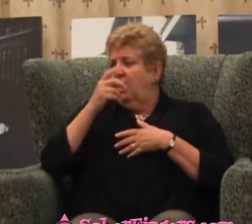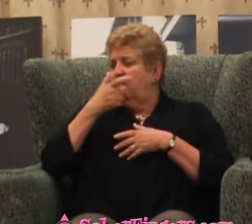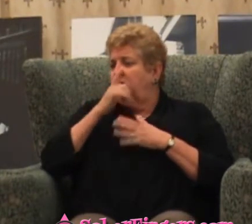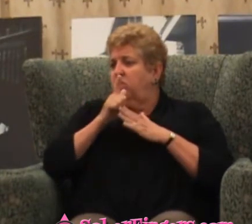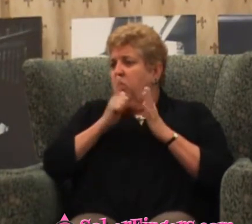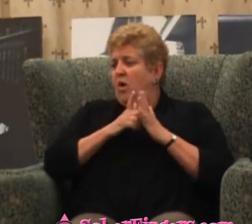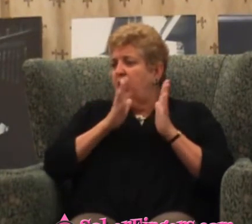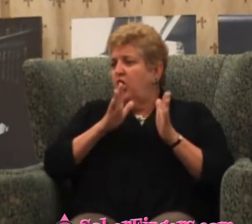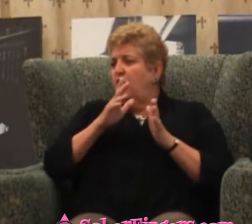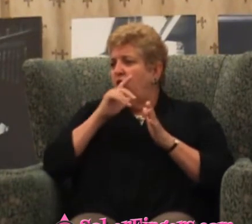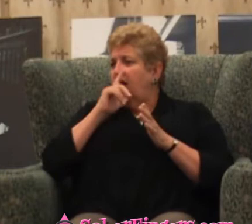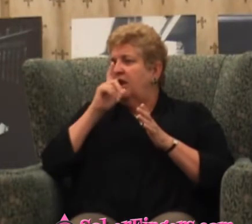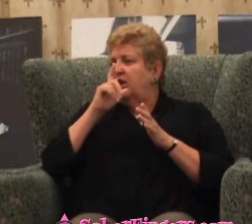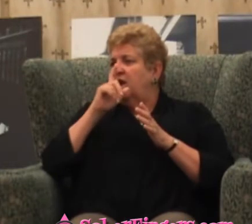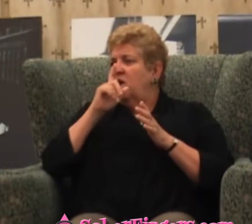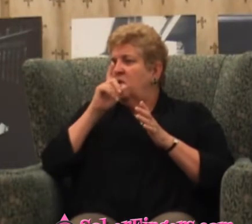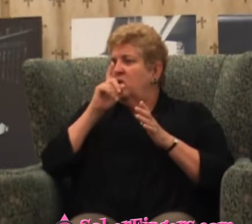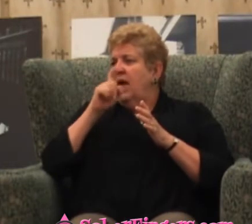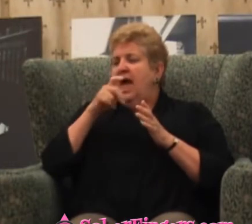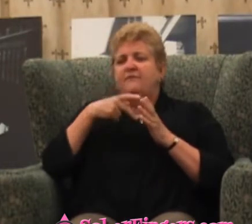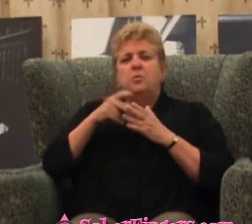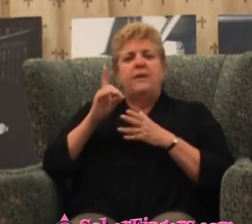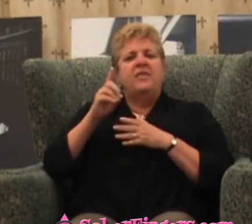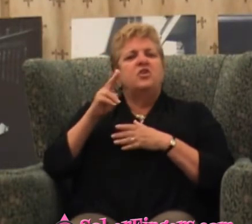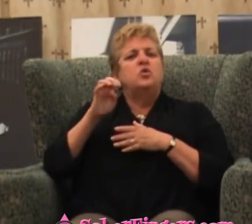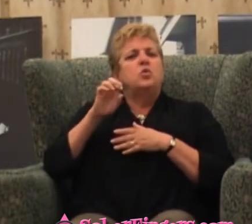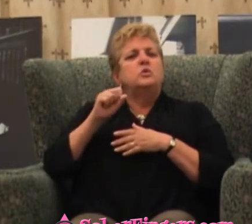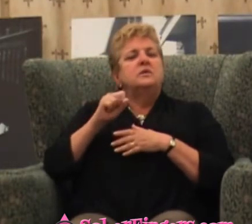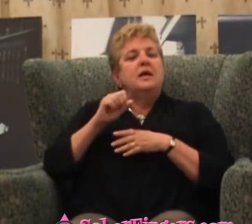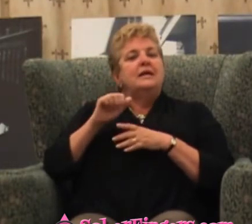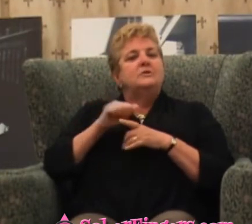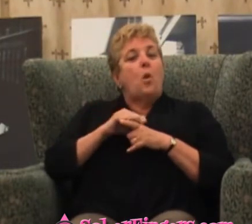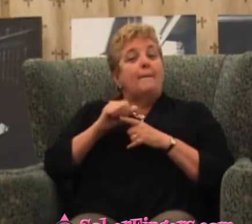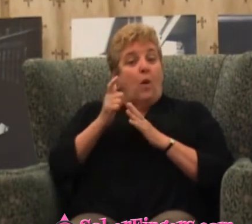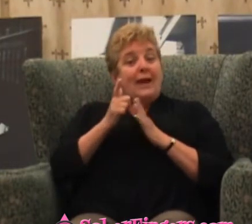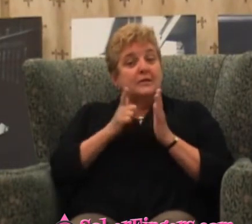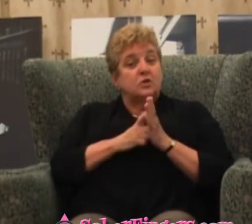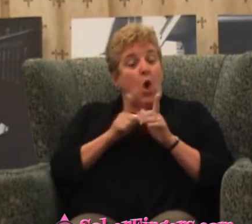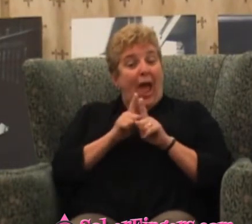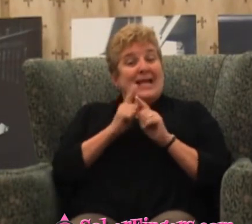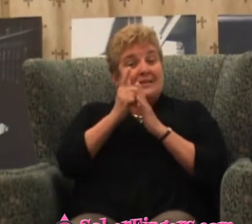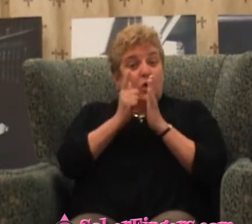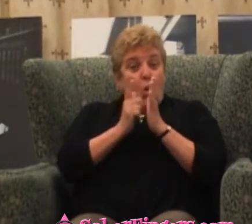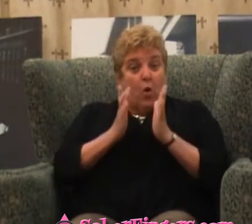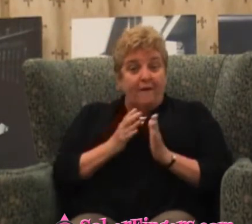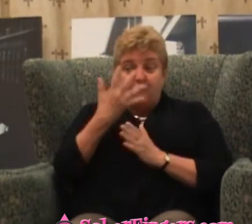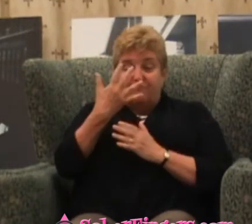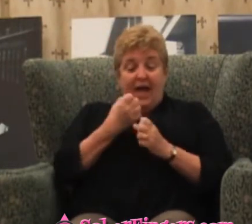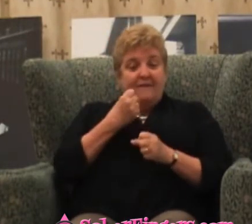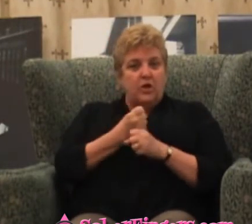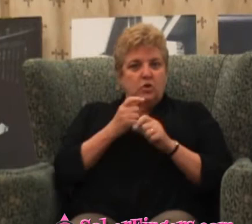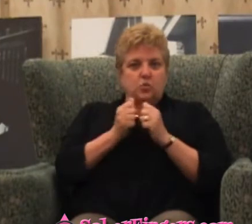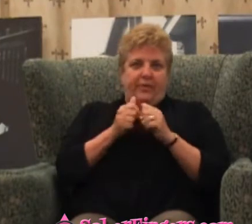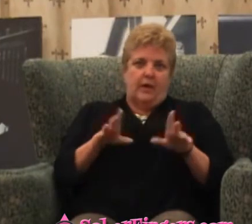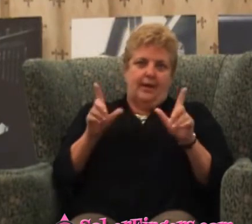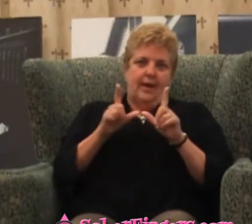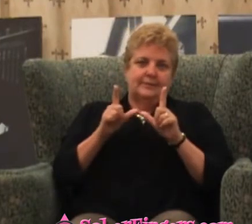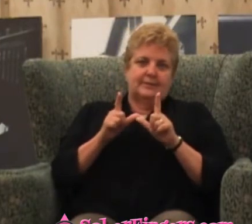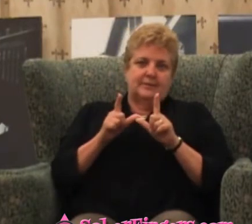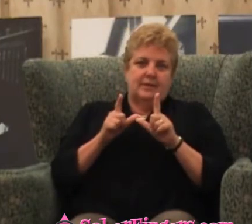So I practiced law illegally for 5 years while I was out there. And when I got sober, I thought for sure that I'd been disbarred and I'd